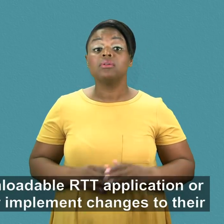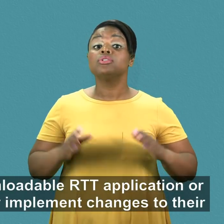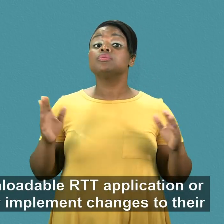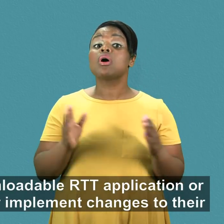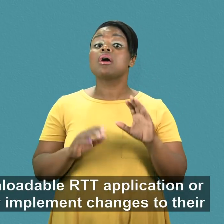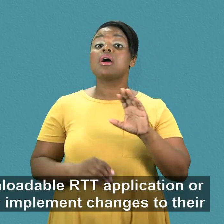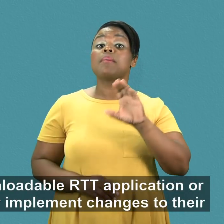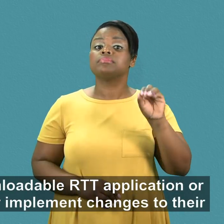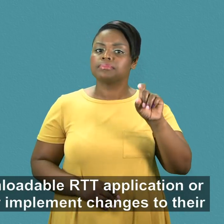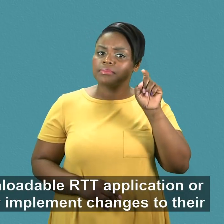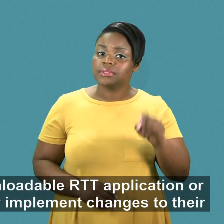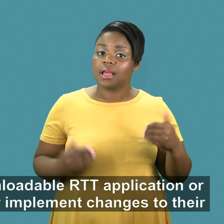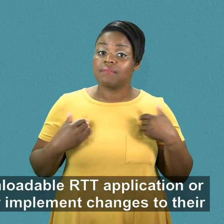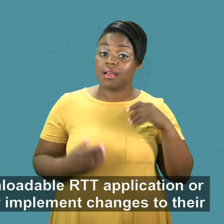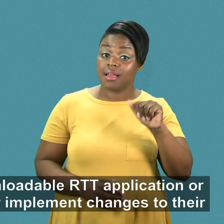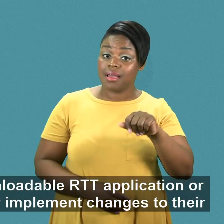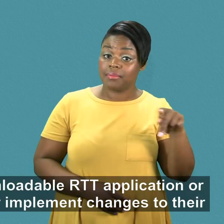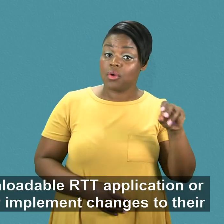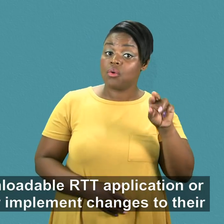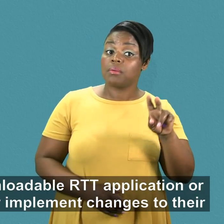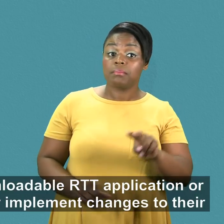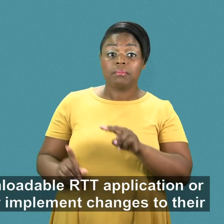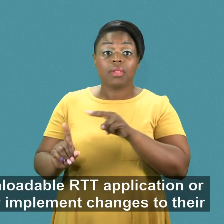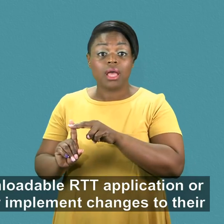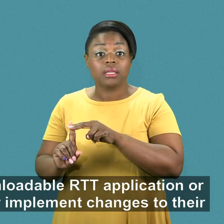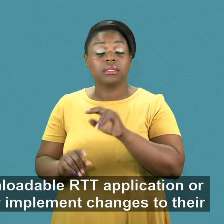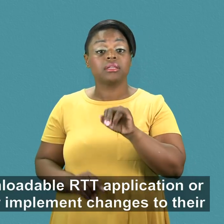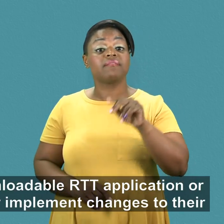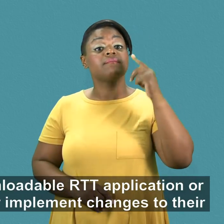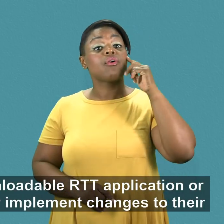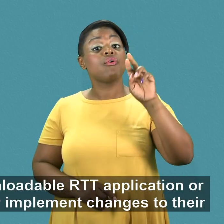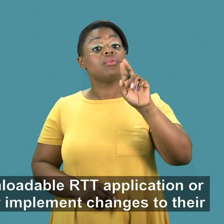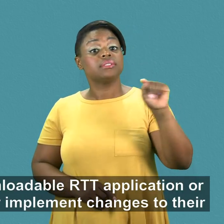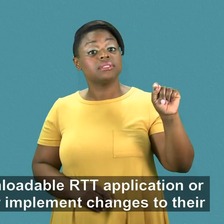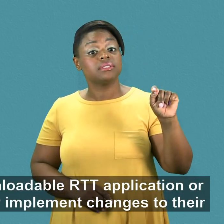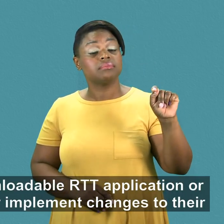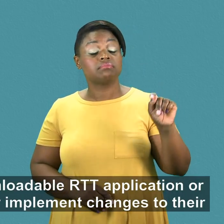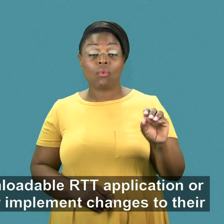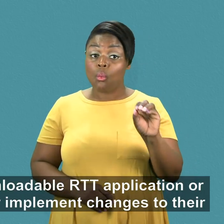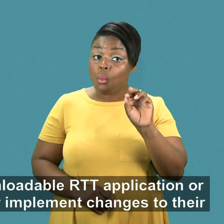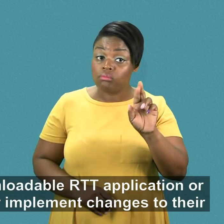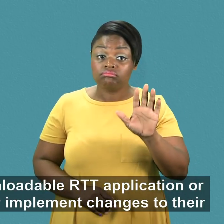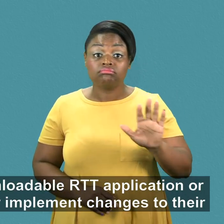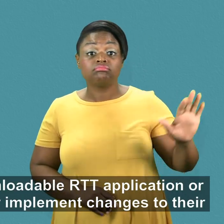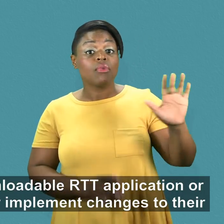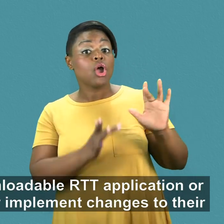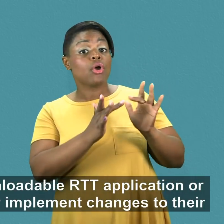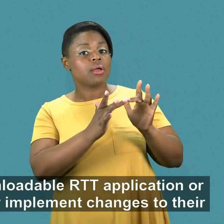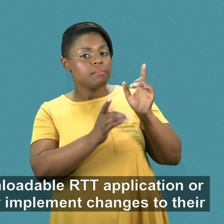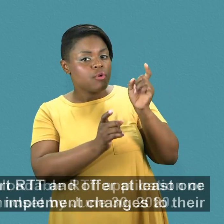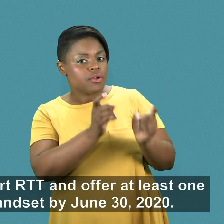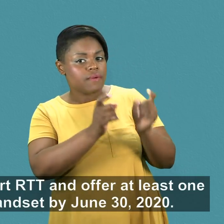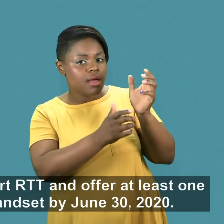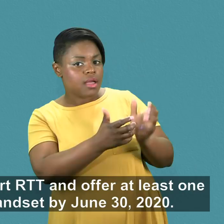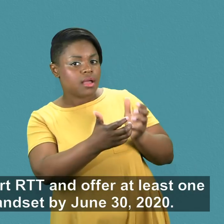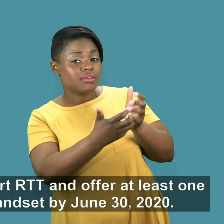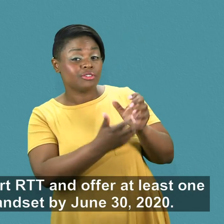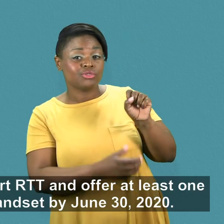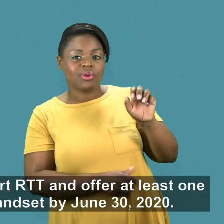downloadable RTT application or plugin available, or implement changes to their networks to support RTT